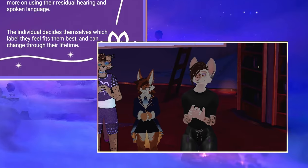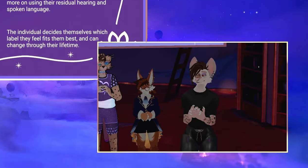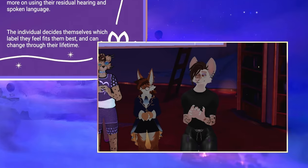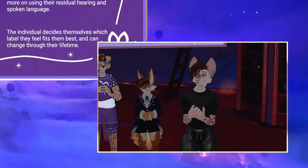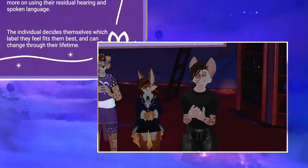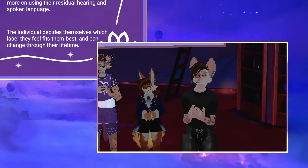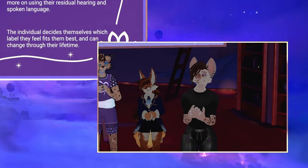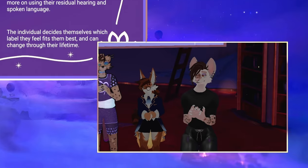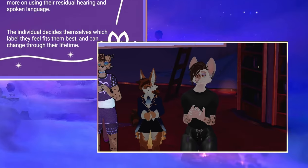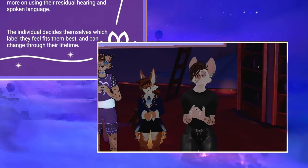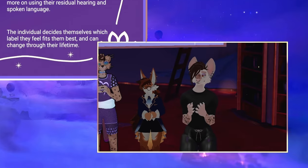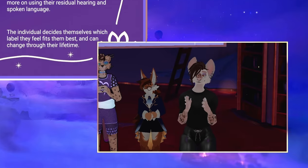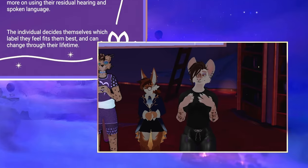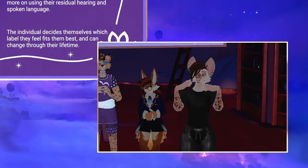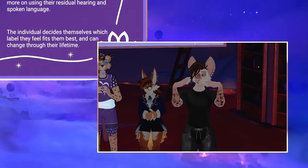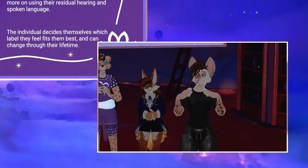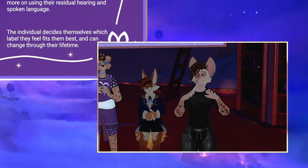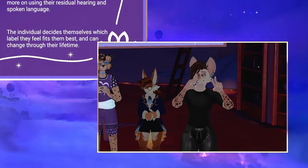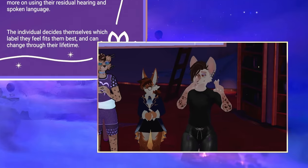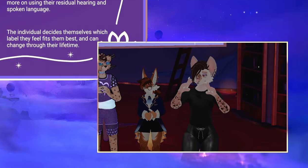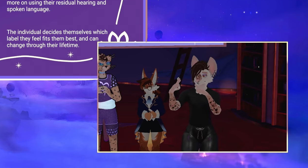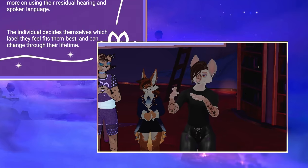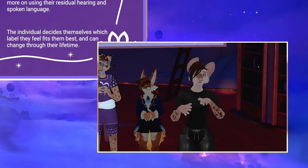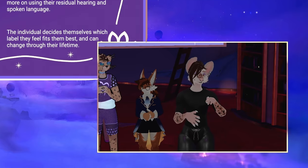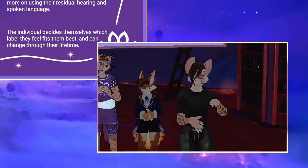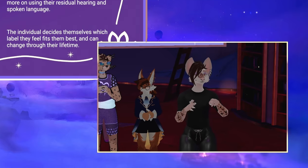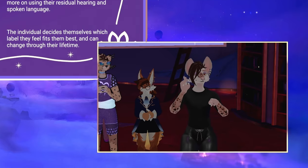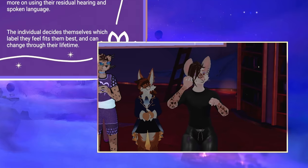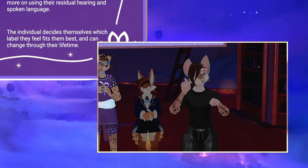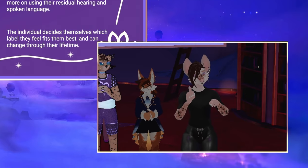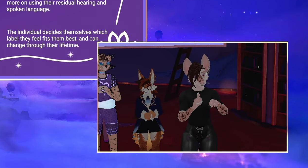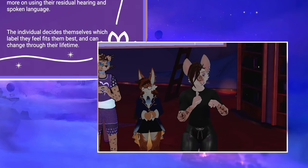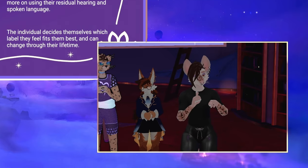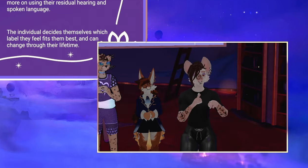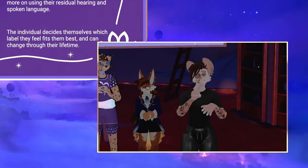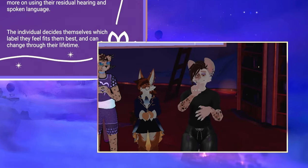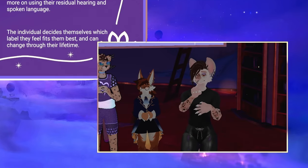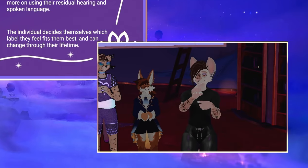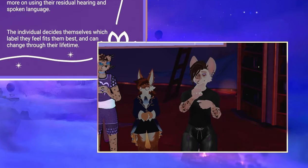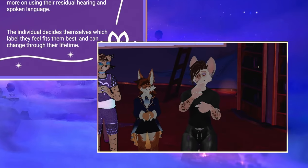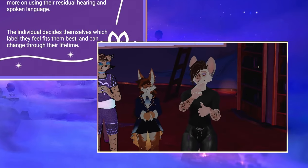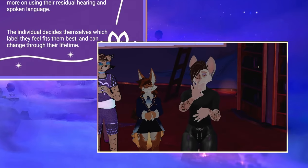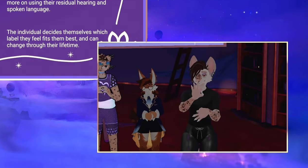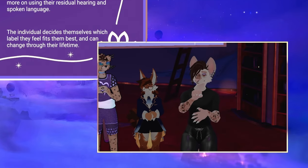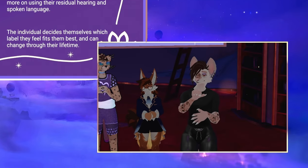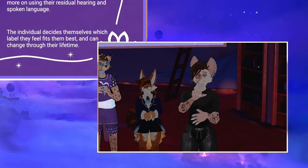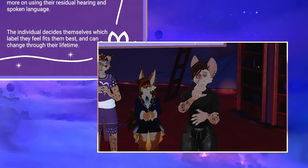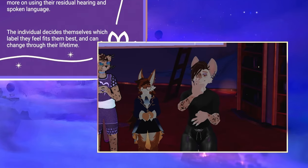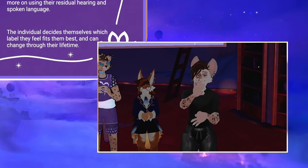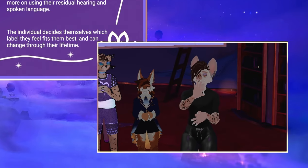Our next two terms we have is talking about deaf. The word deaf, whether it is with a capital D or lowercase